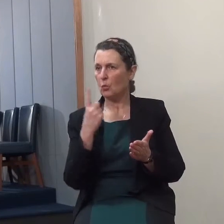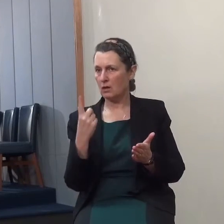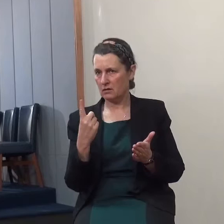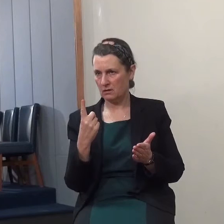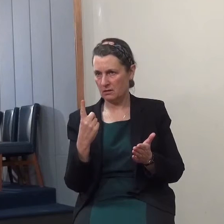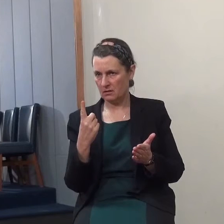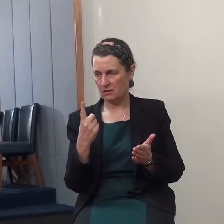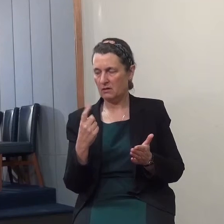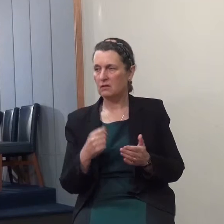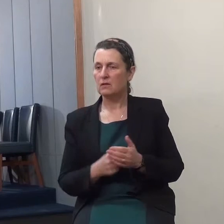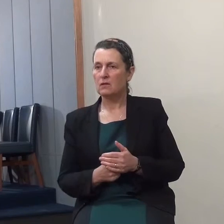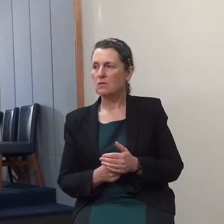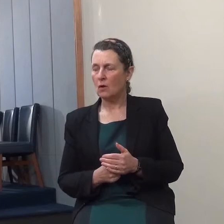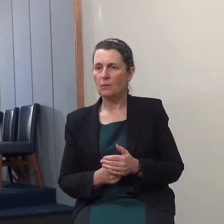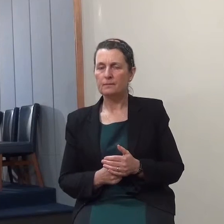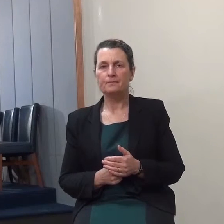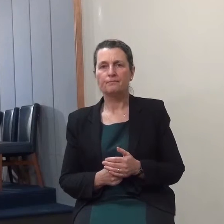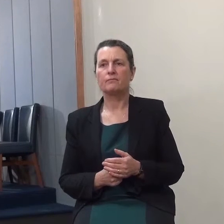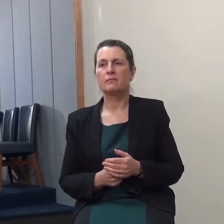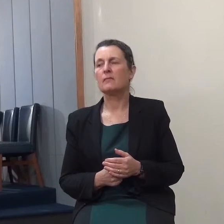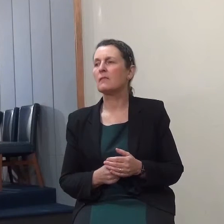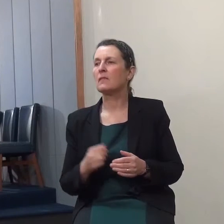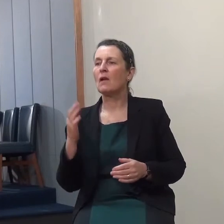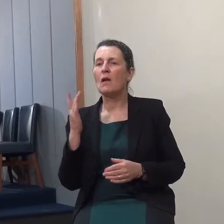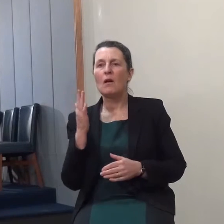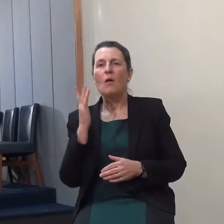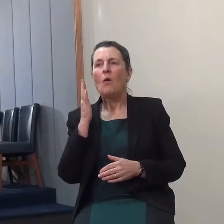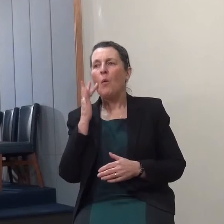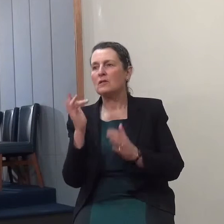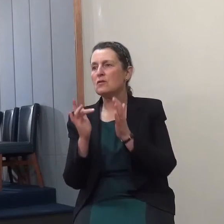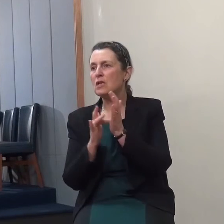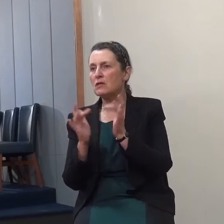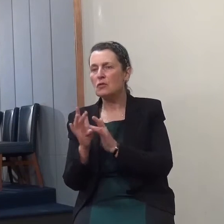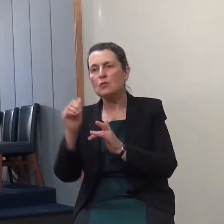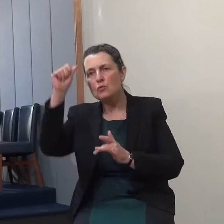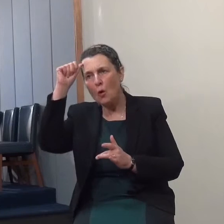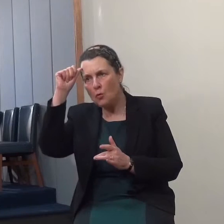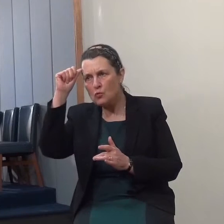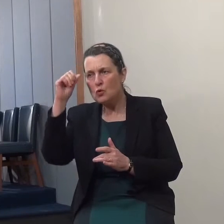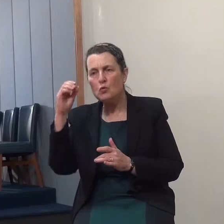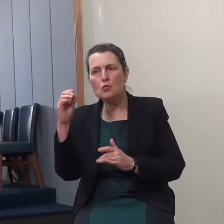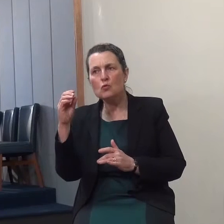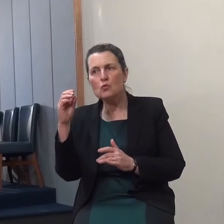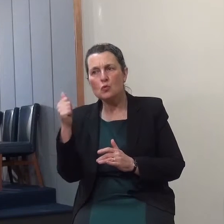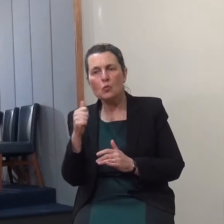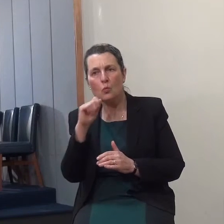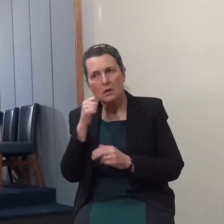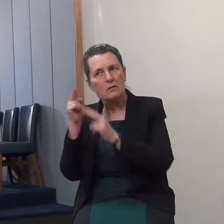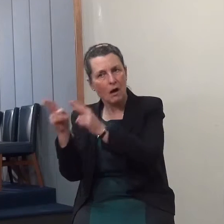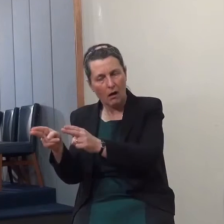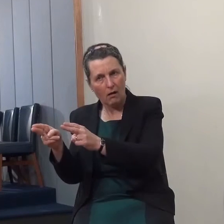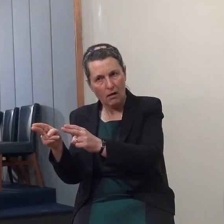Now before the feast of the Passover, when Jesus knew that his hour was come, that he should depart out of this